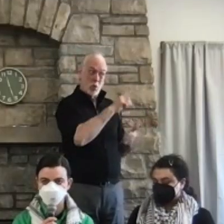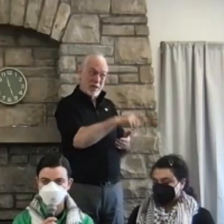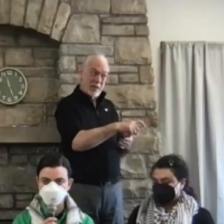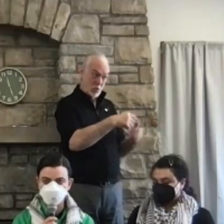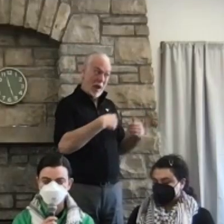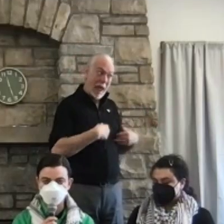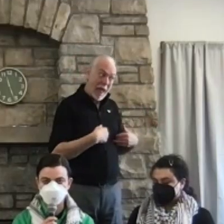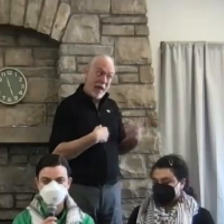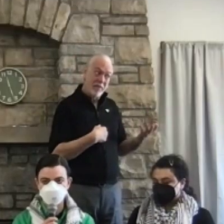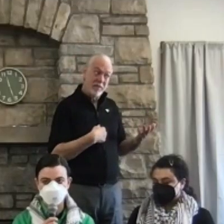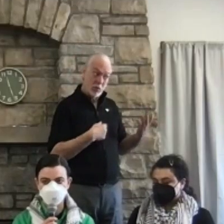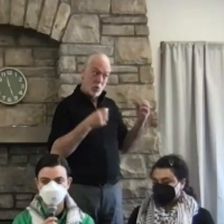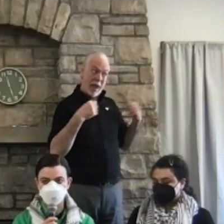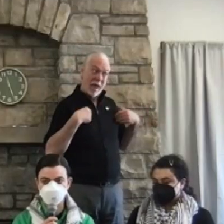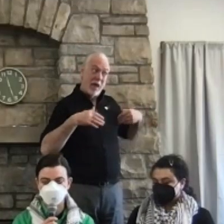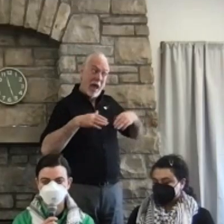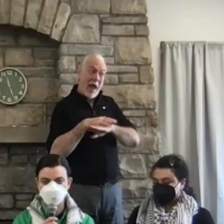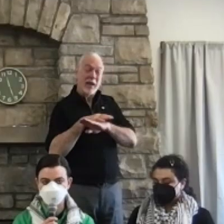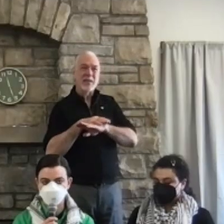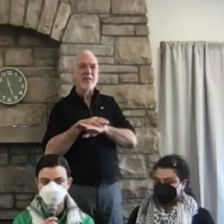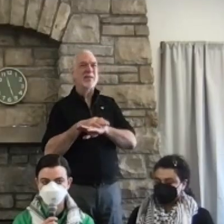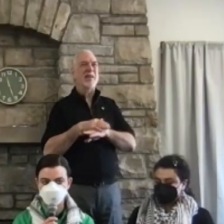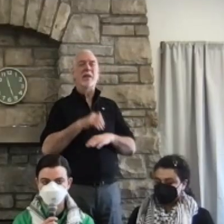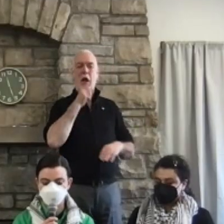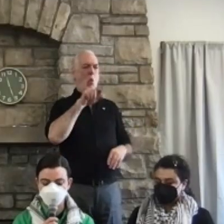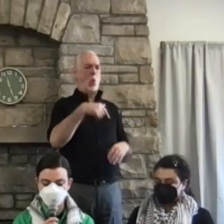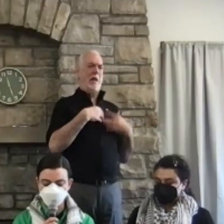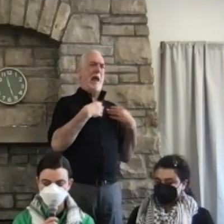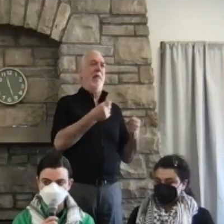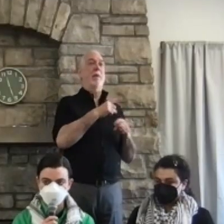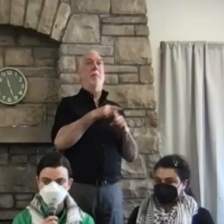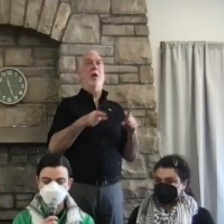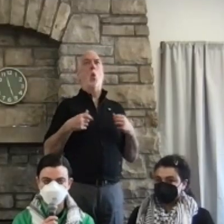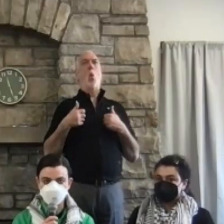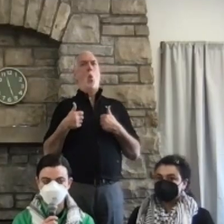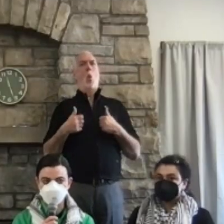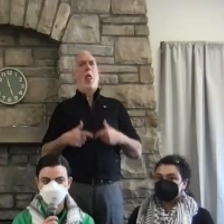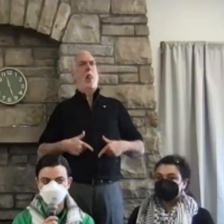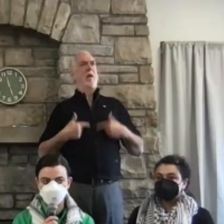access not even health, but well-being and survival, and being able to reclaim a level